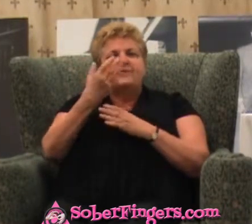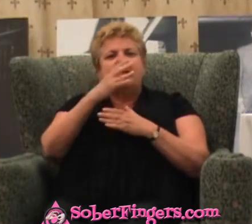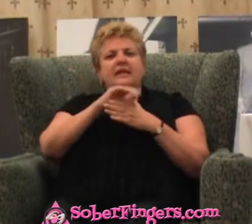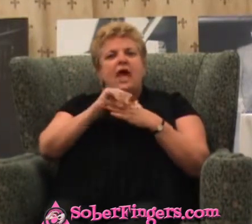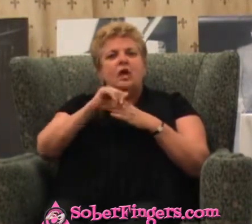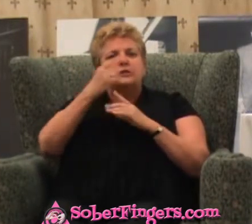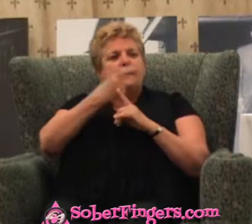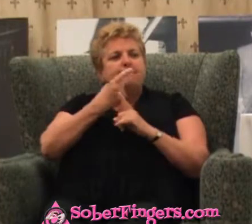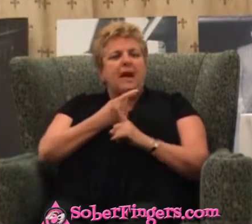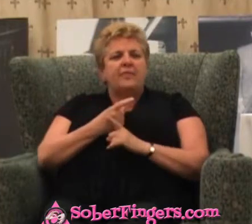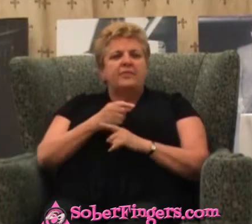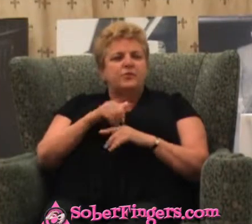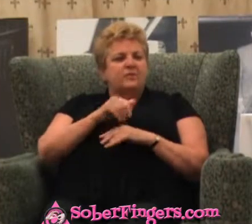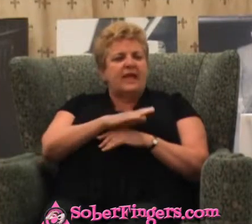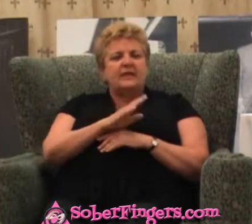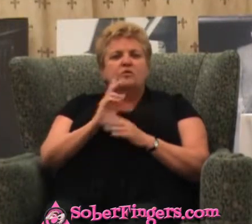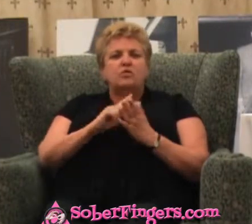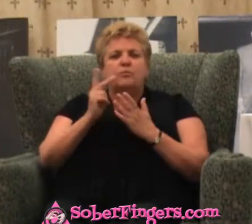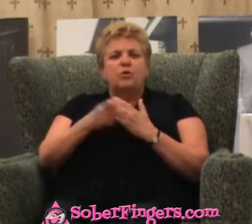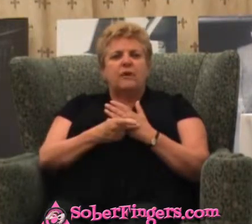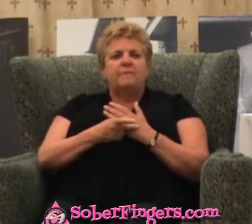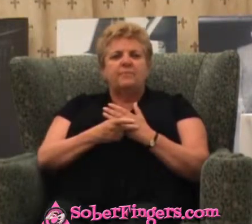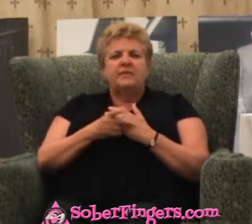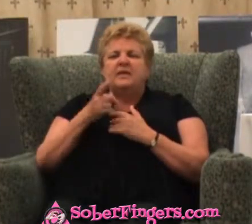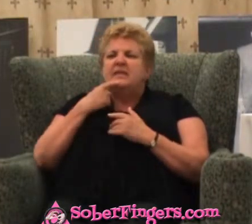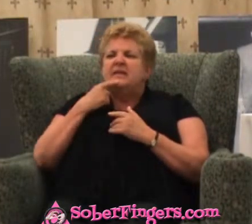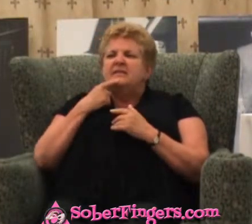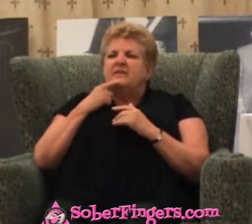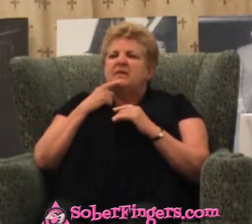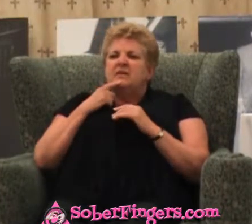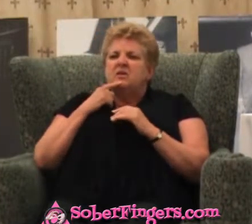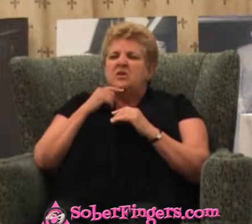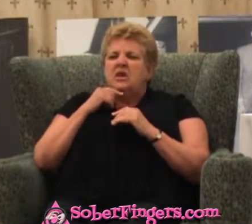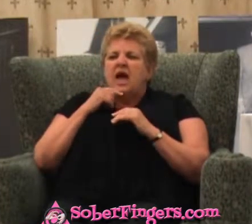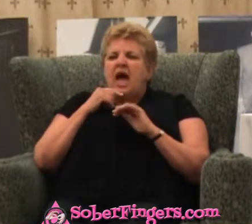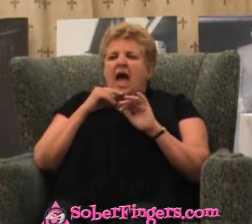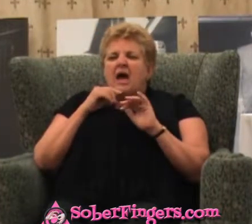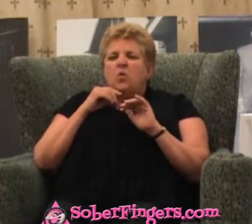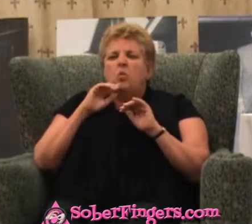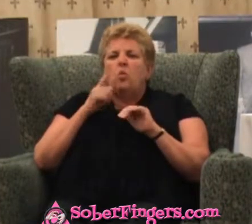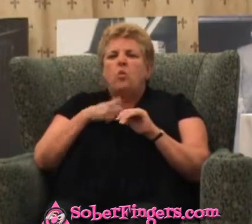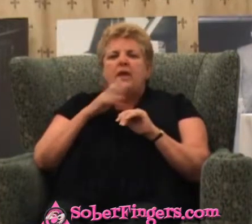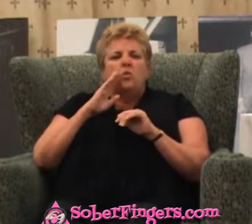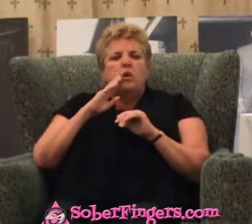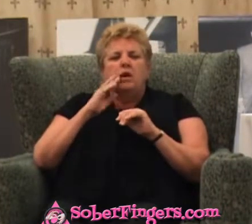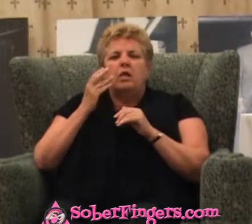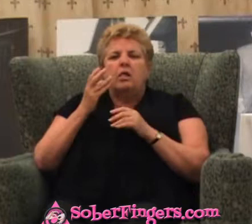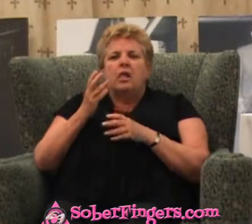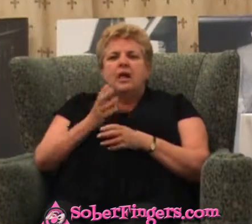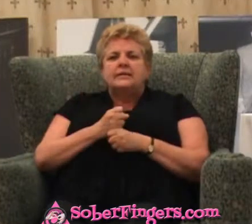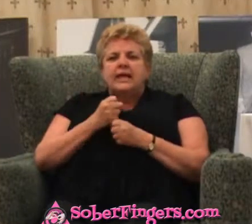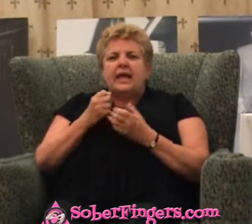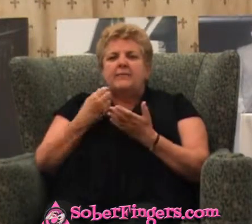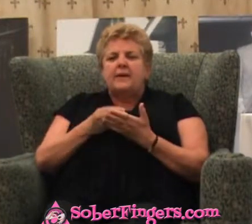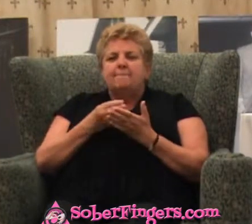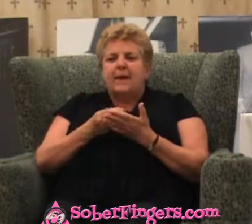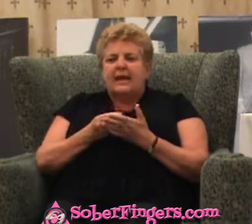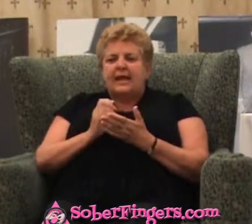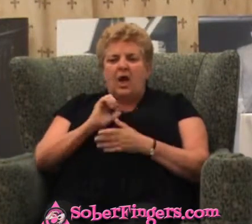touch with them? He said, don't worry, we'll take the money ourselves, even if we hand deliver it. I'm thinking, right, on the bicycle.